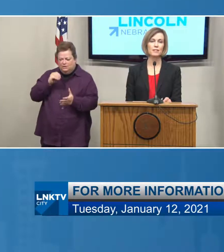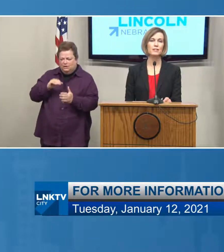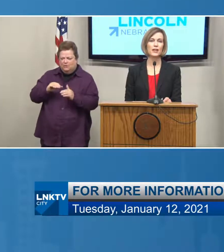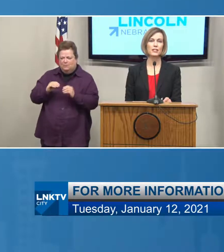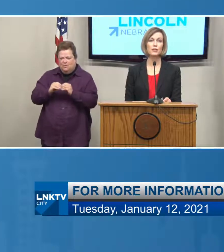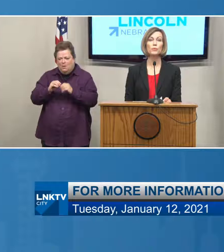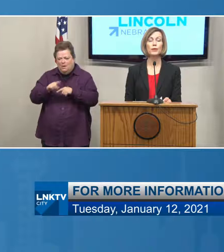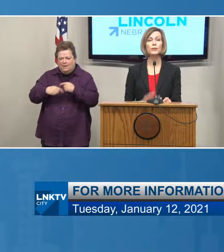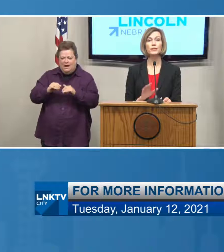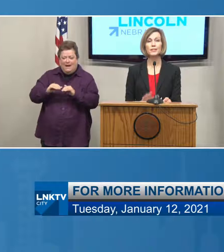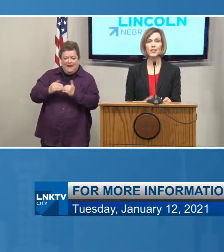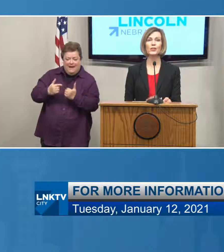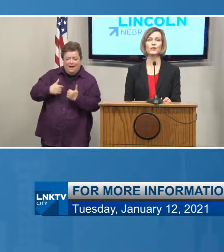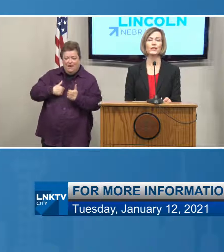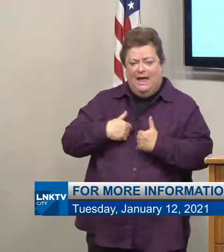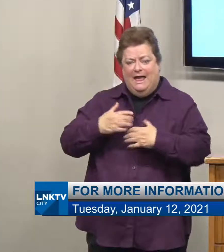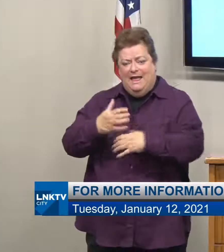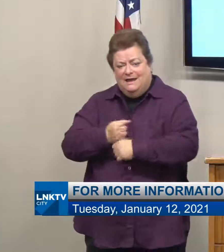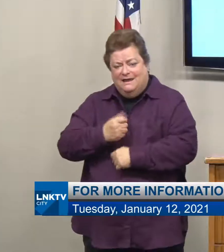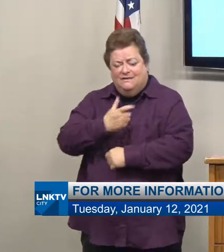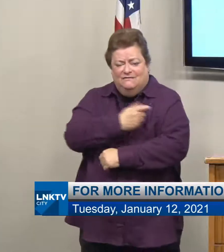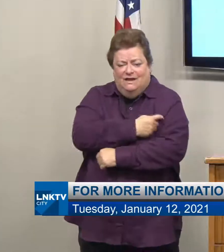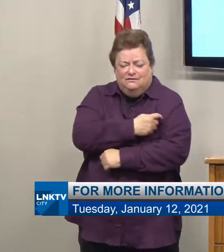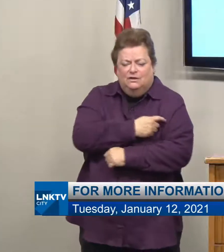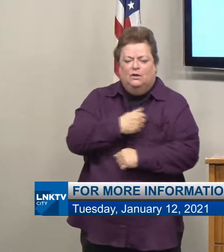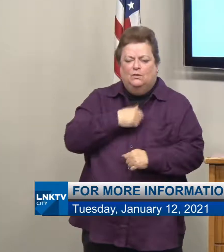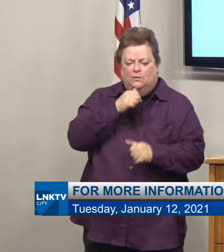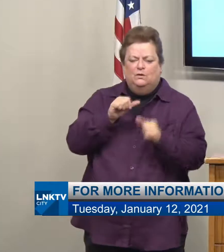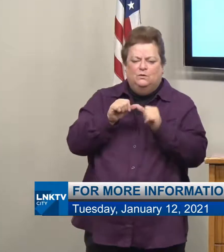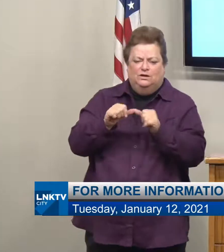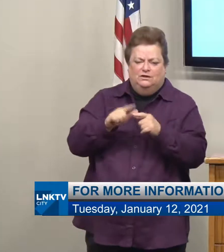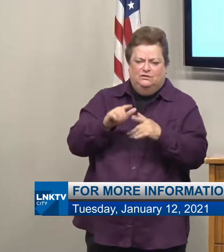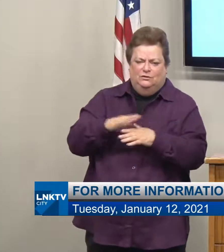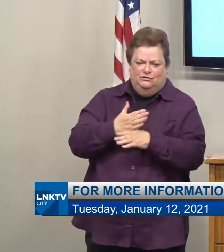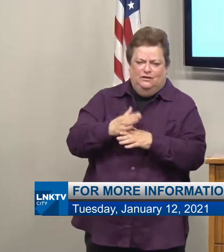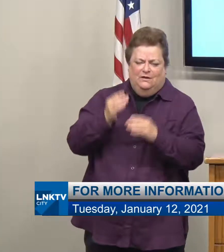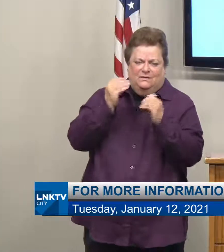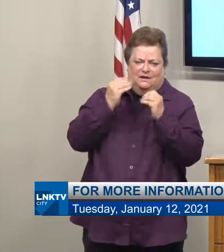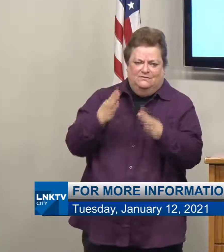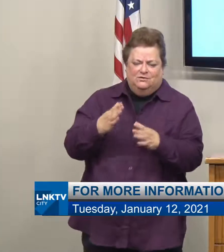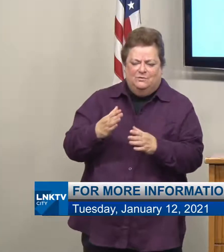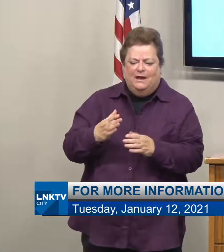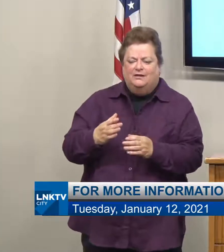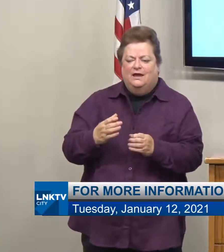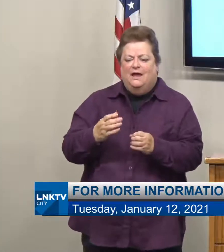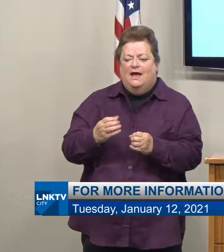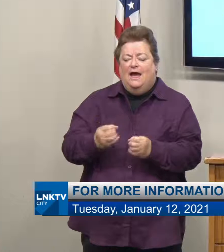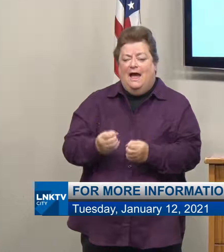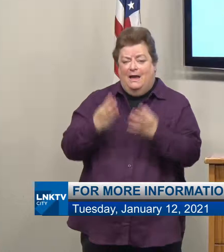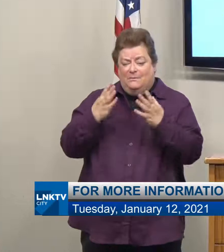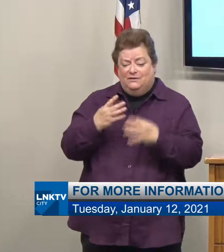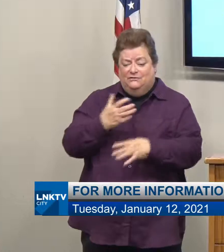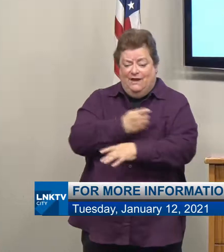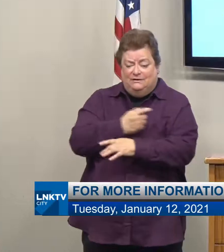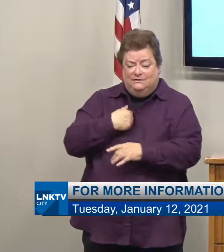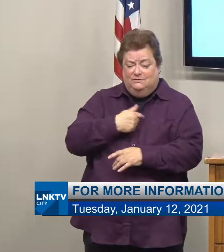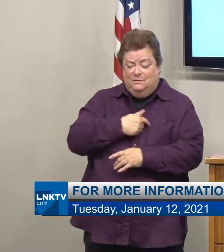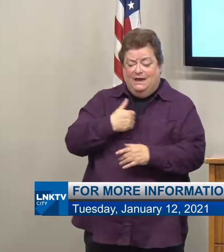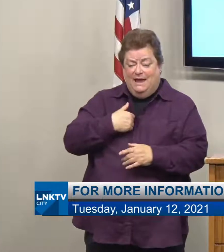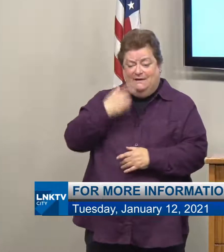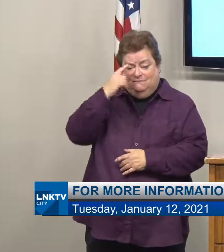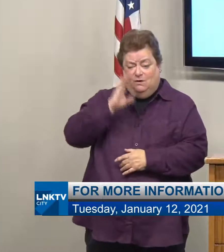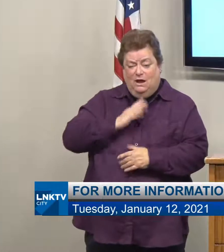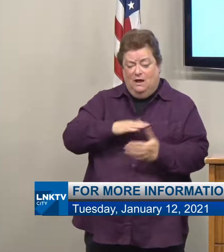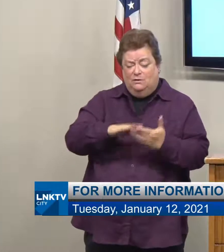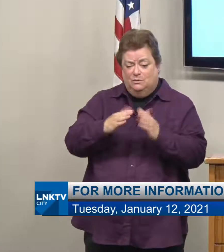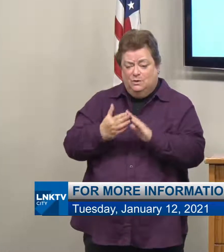and access the vaccine. And we will continue to share information about how much vaccine the state has allocated to our local community and how it will